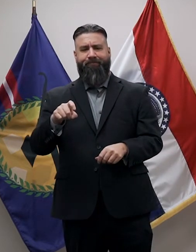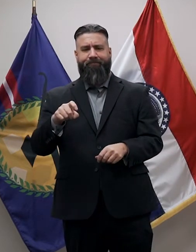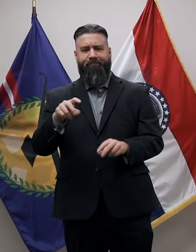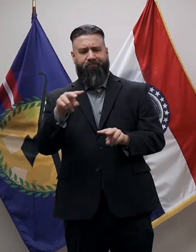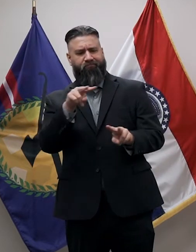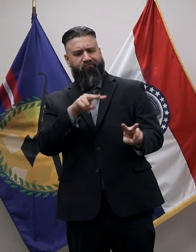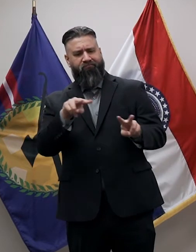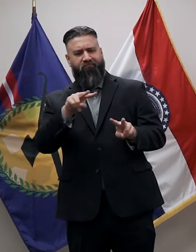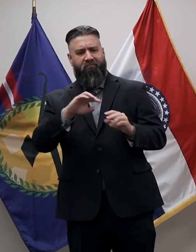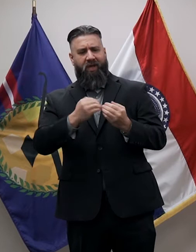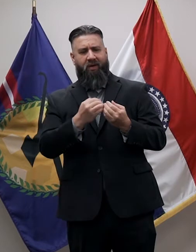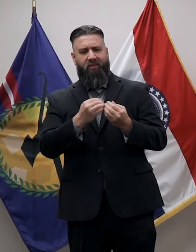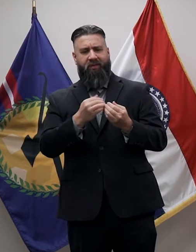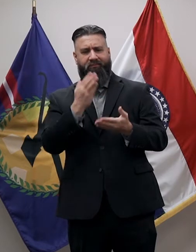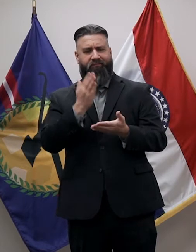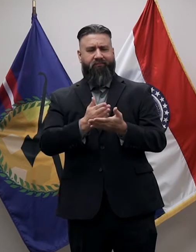mask